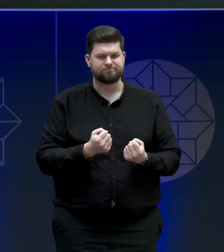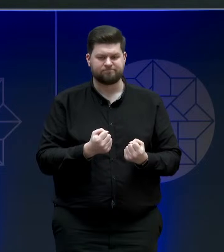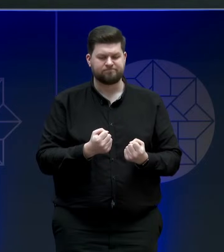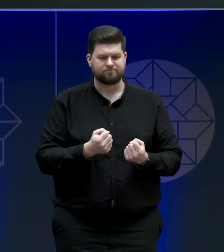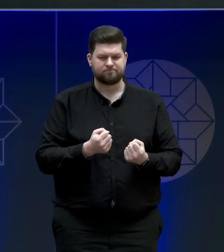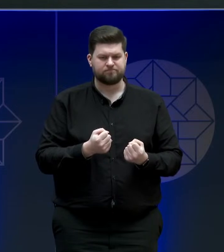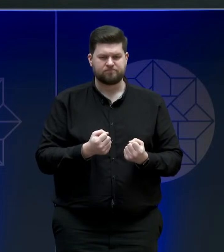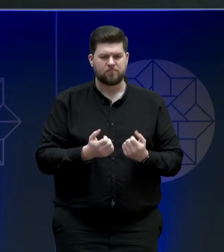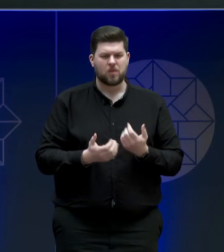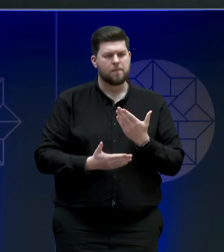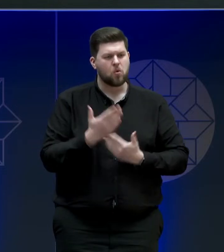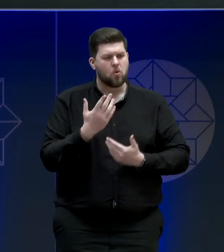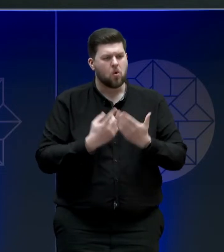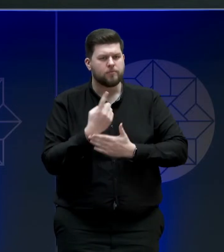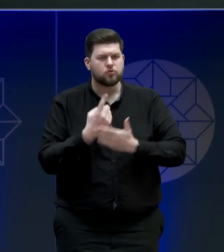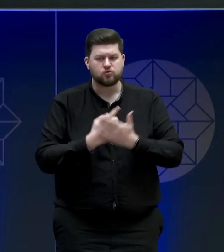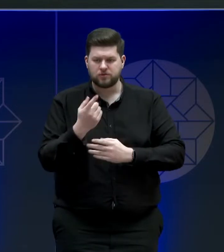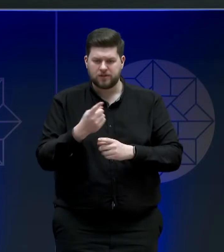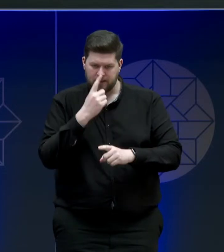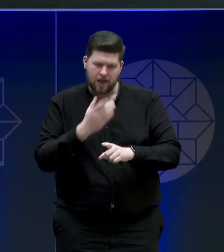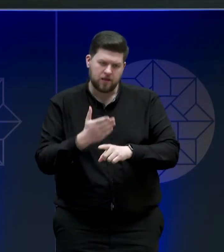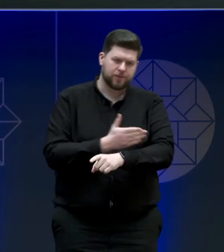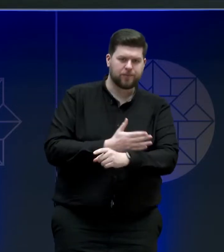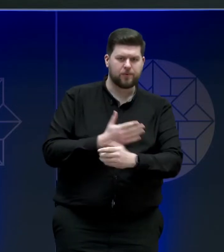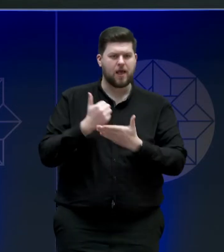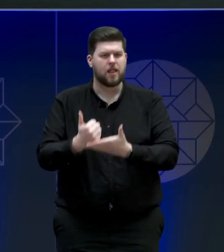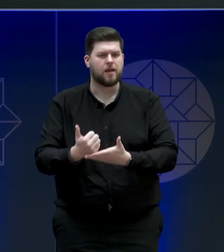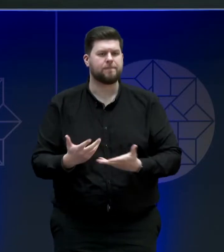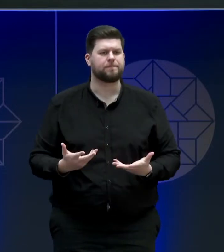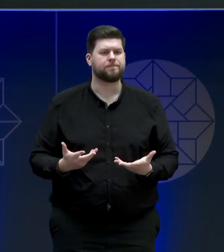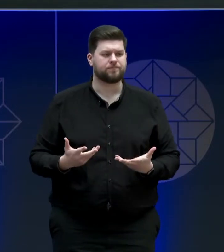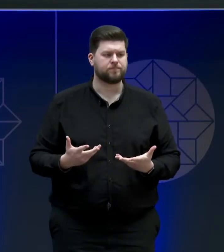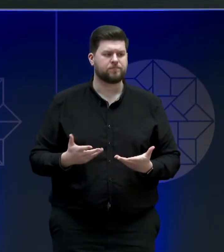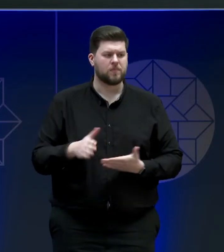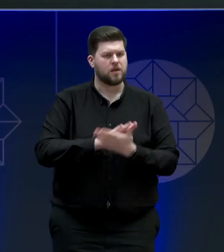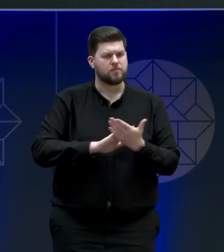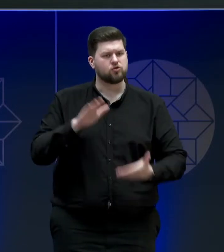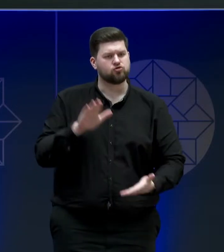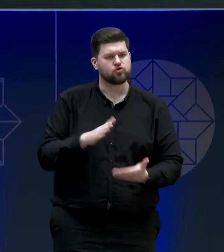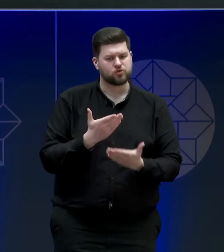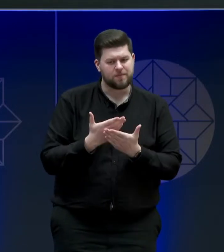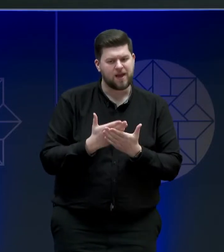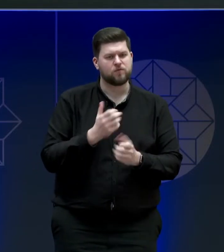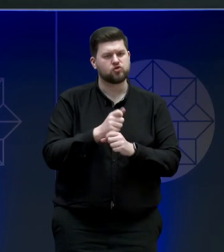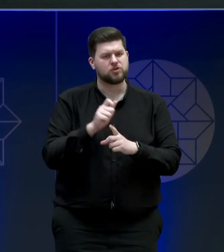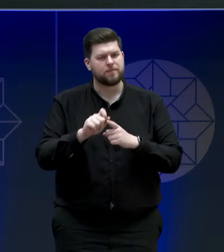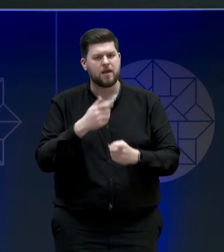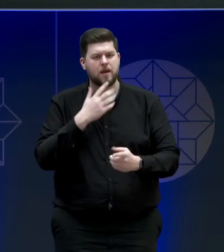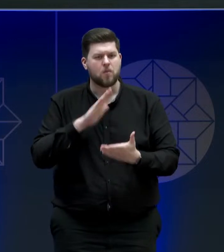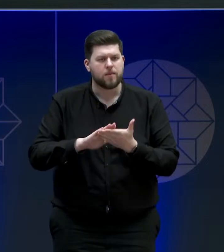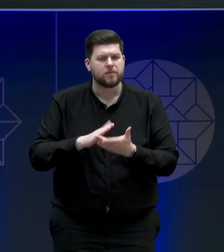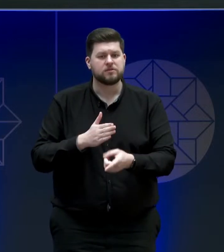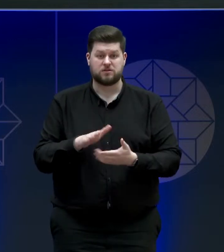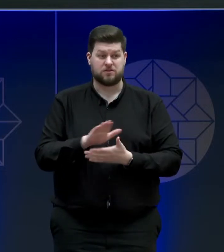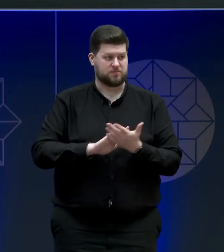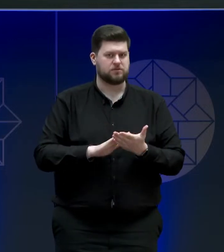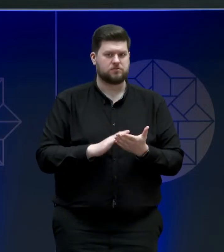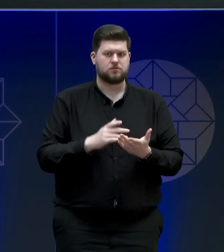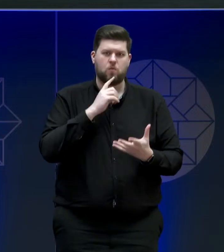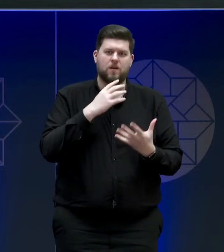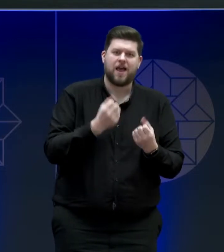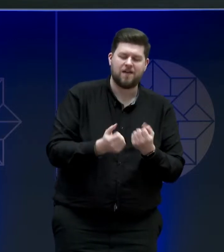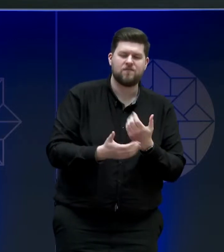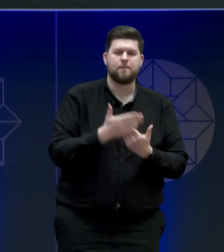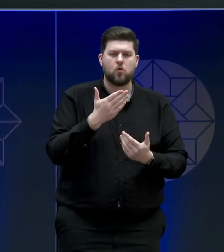intervene in the circumstances that people face. And by its nature, that will reduce demand for GP appointments, and that will open up more GP appointments. Because I